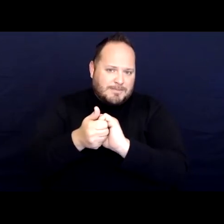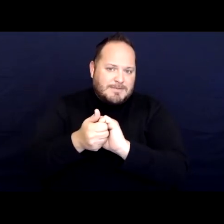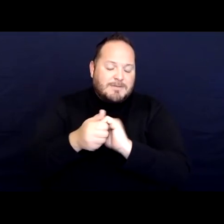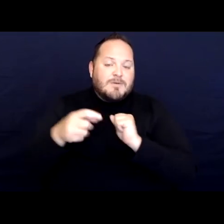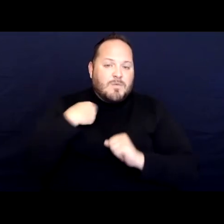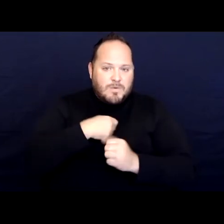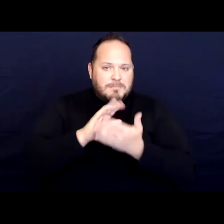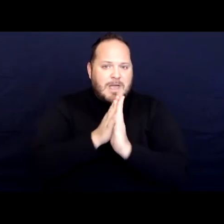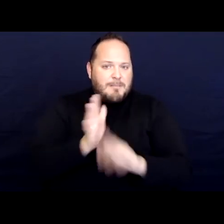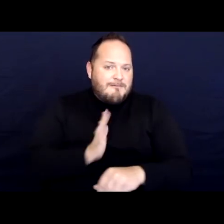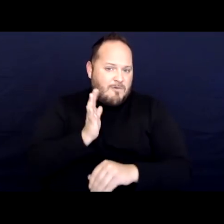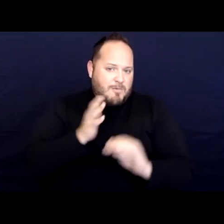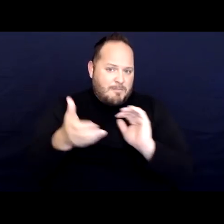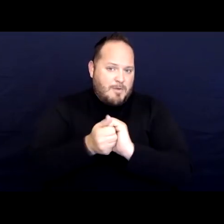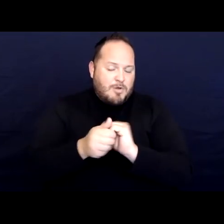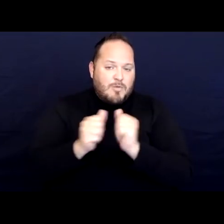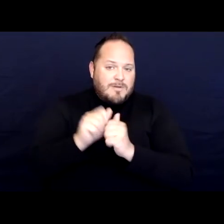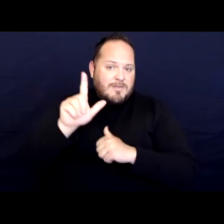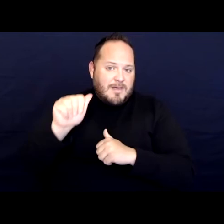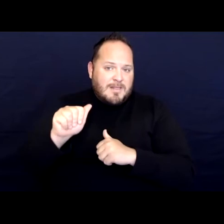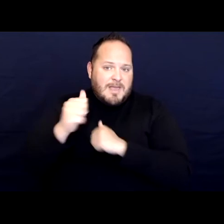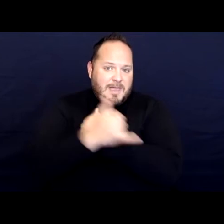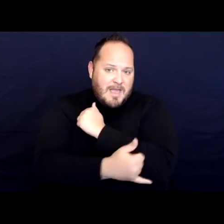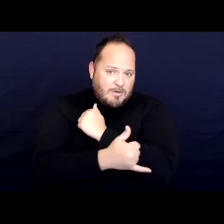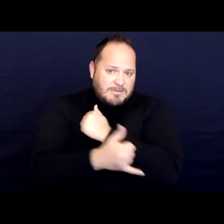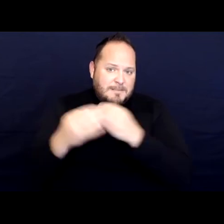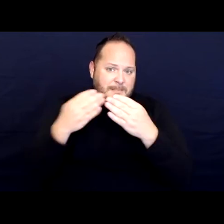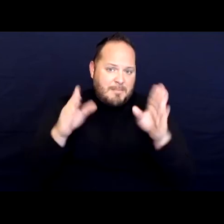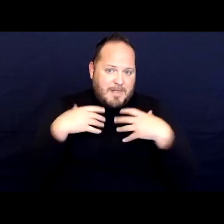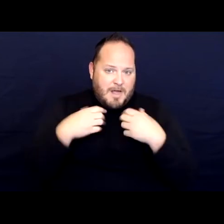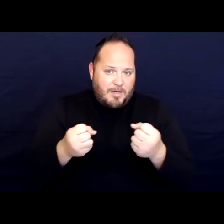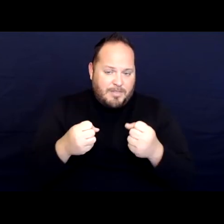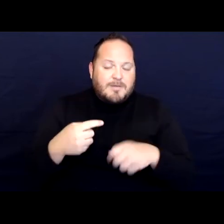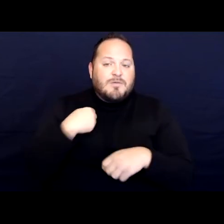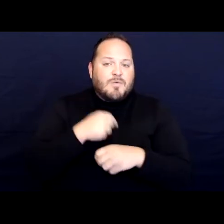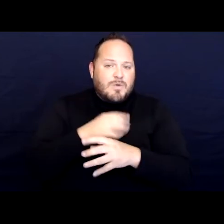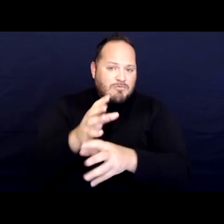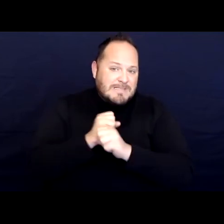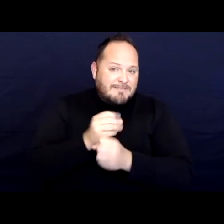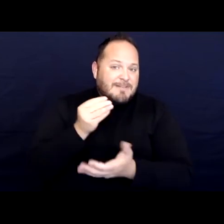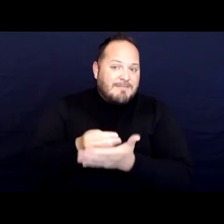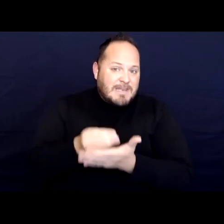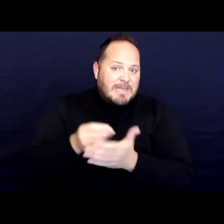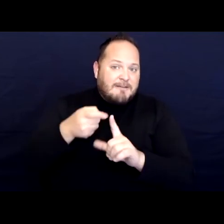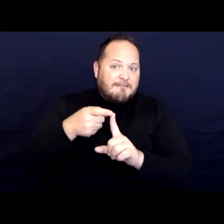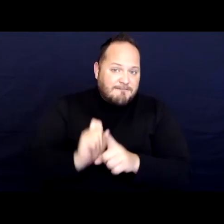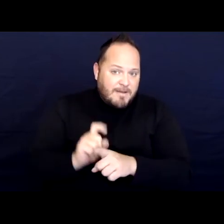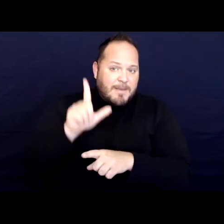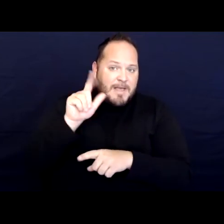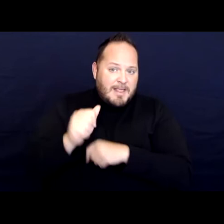County Public Health, and received funding from them to do